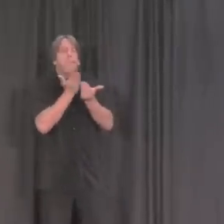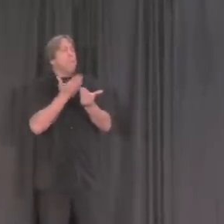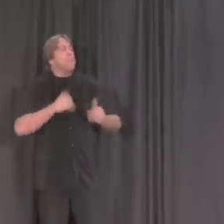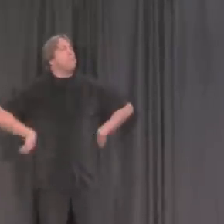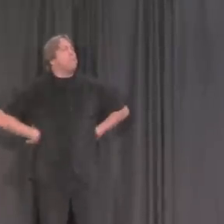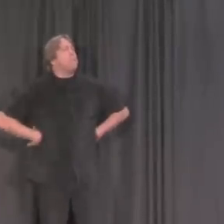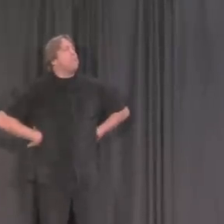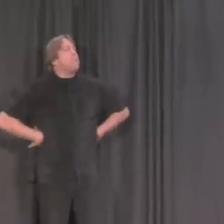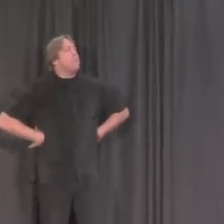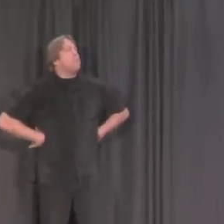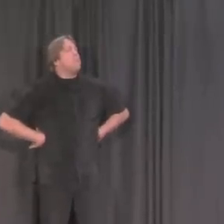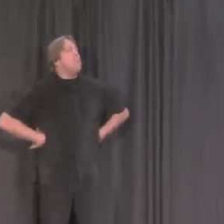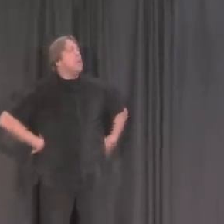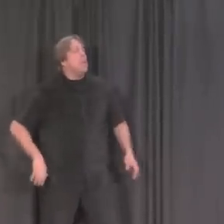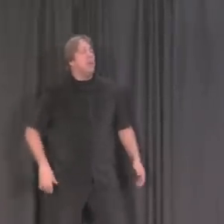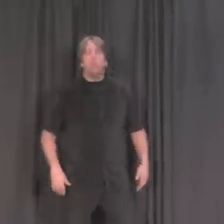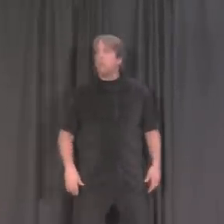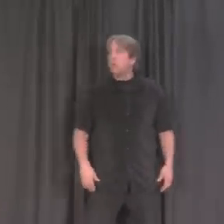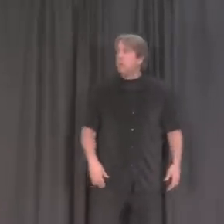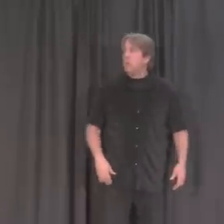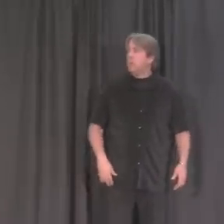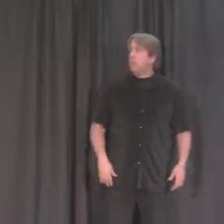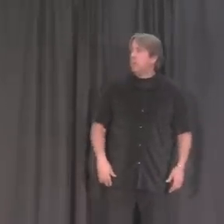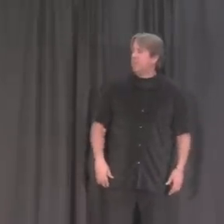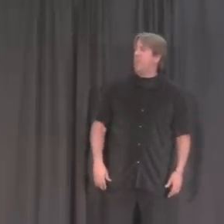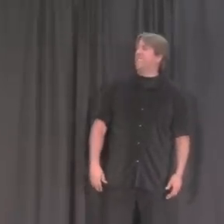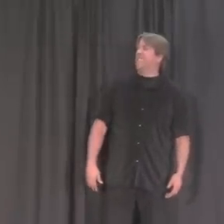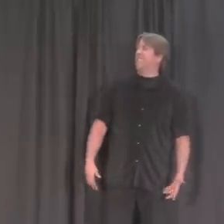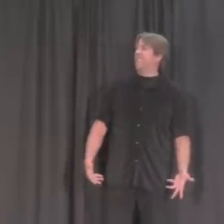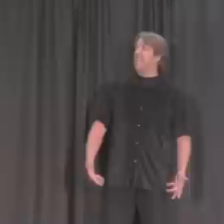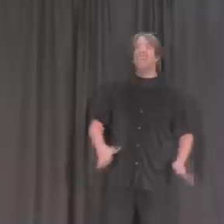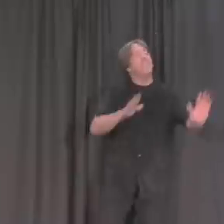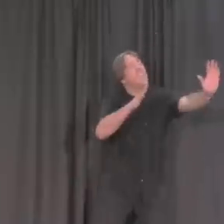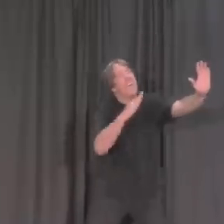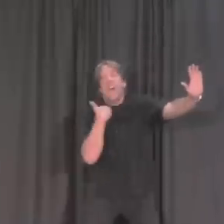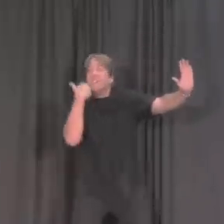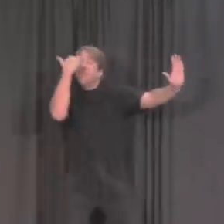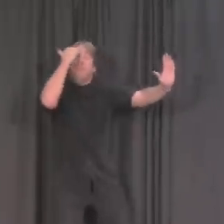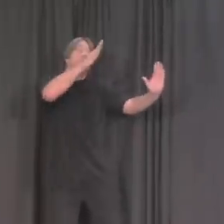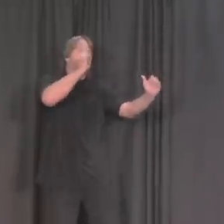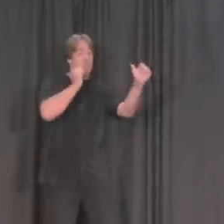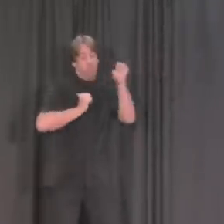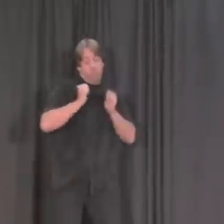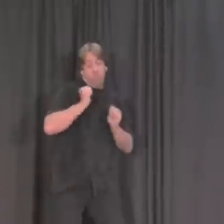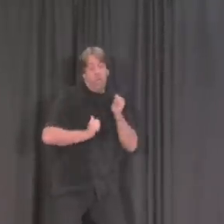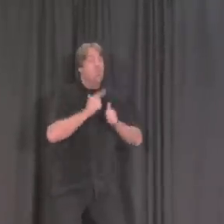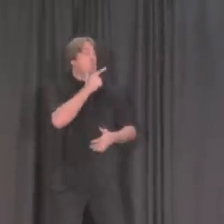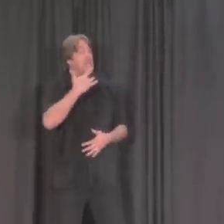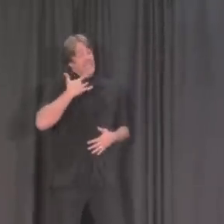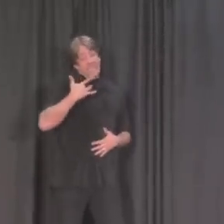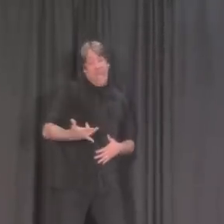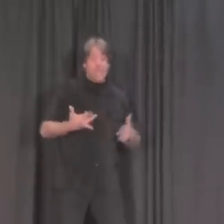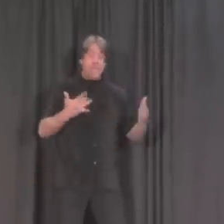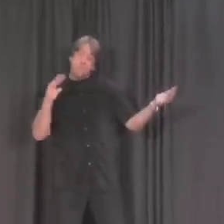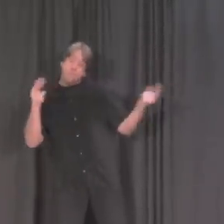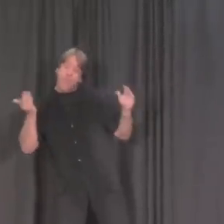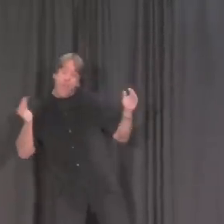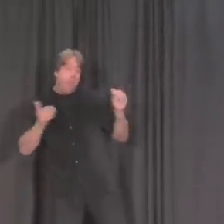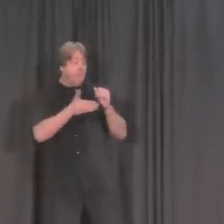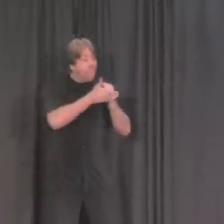I have to tell you, deaf people become blind very easily. What? That doesn't even make sense. Keith, I know that in your